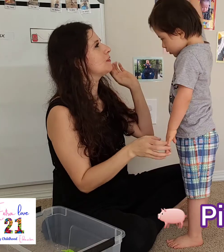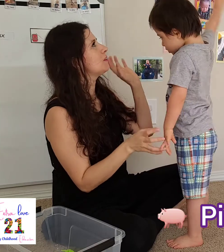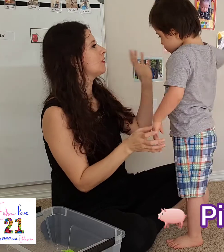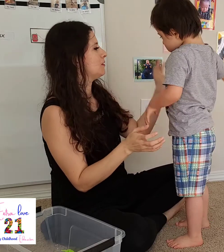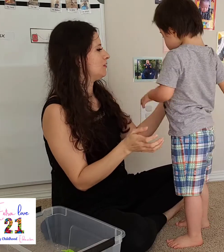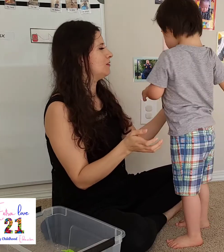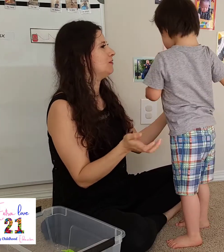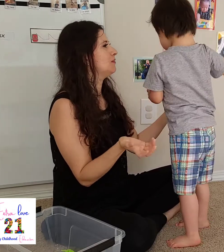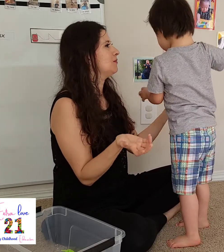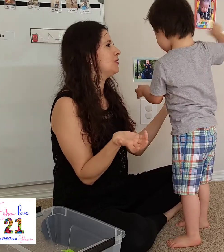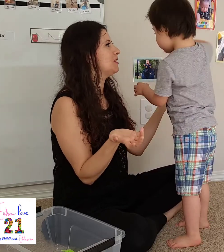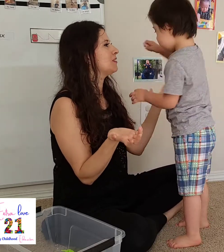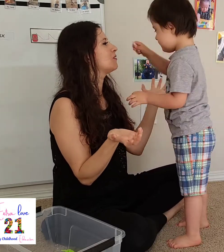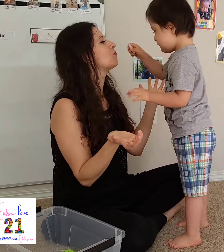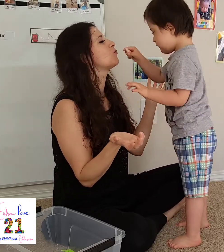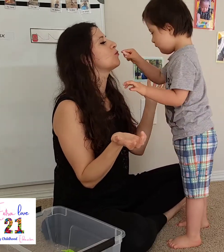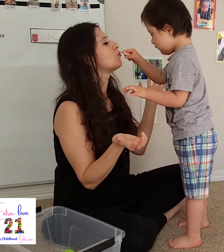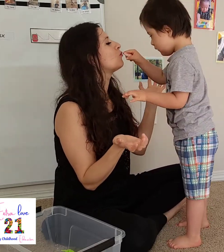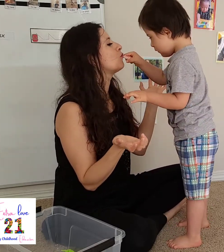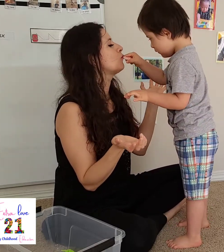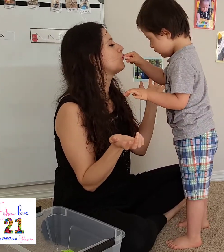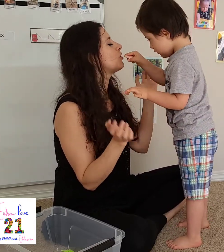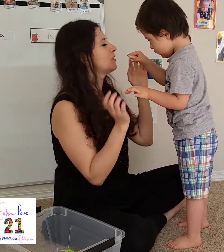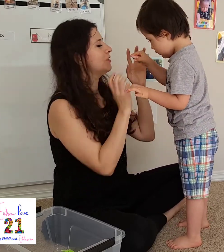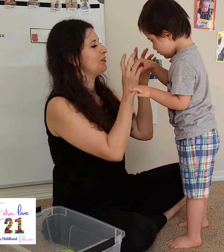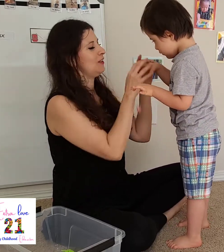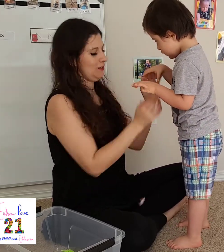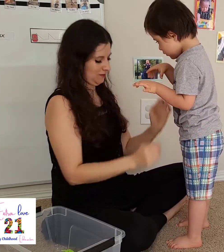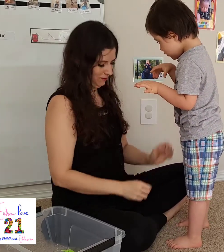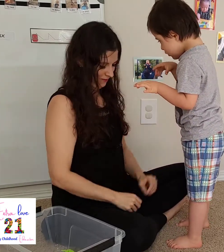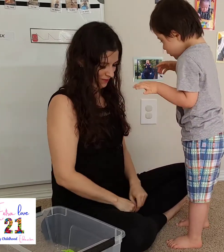What is it? A